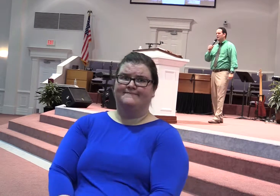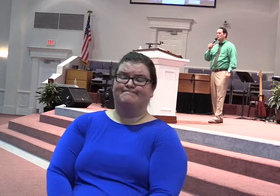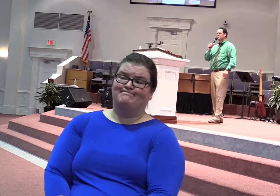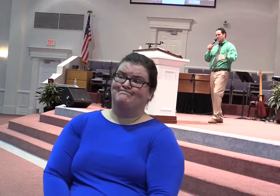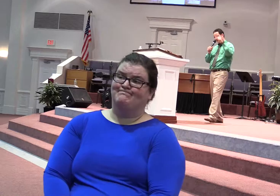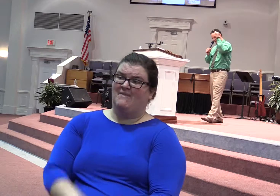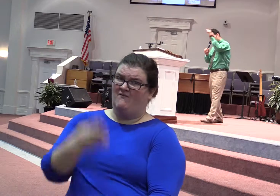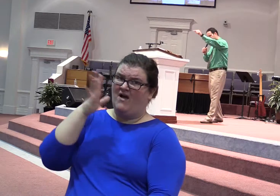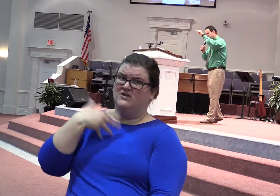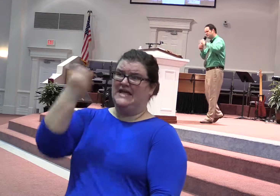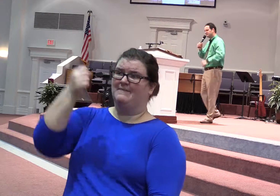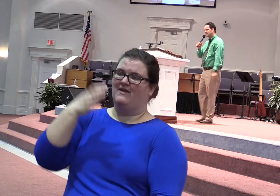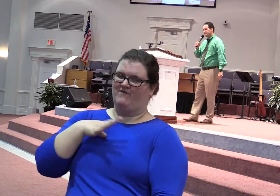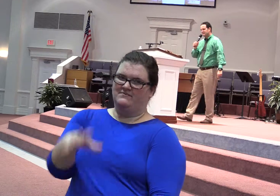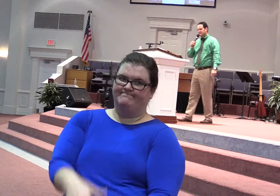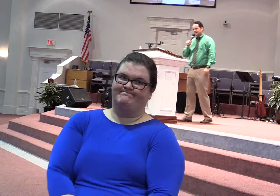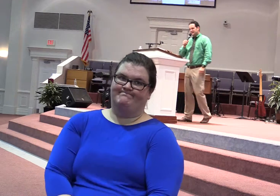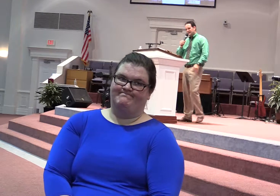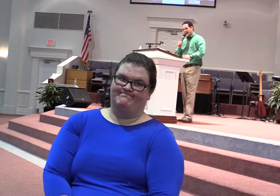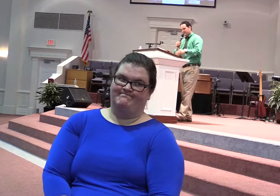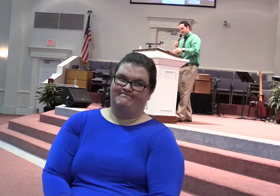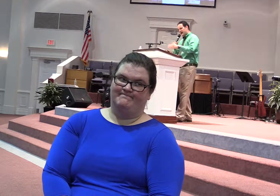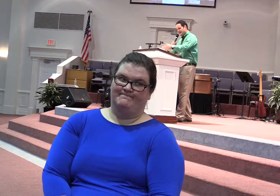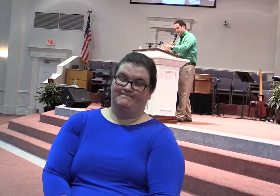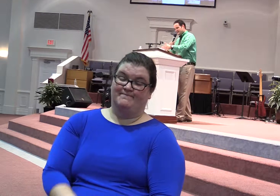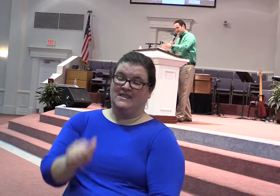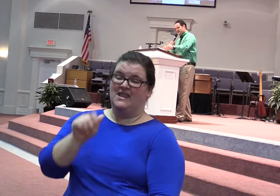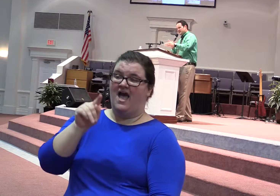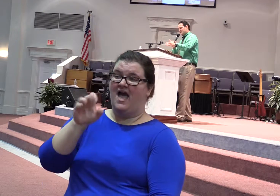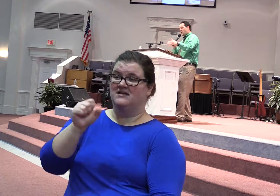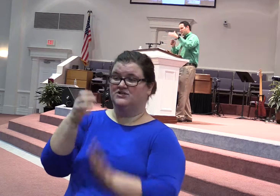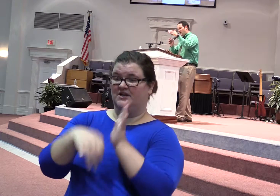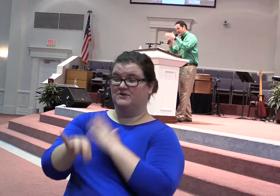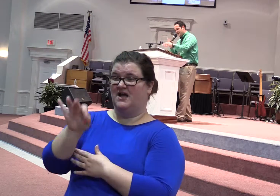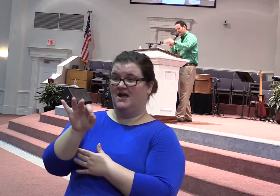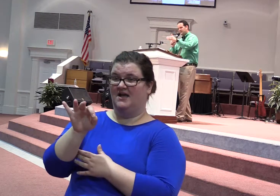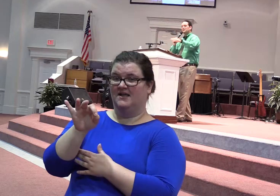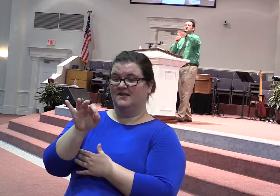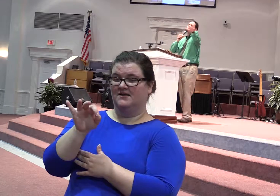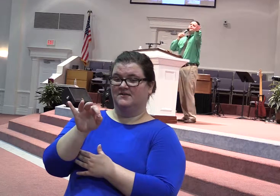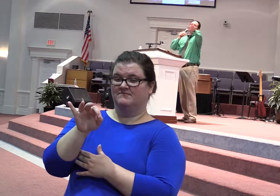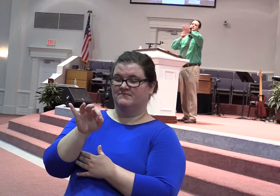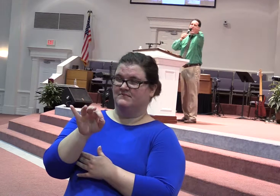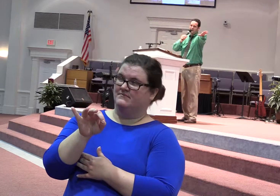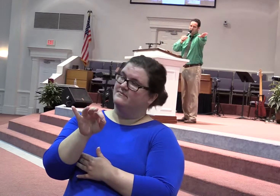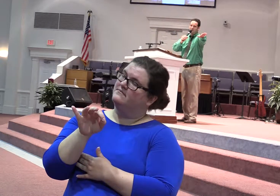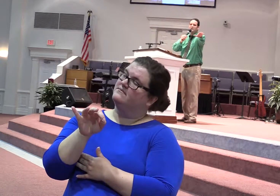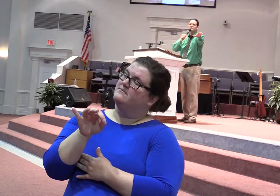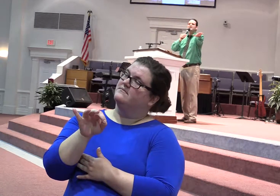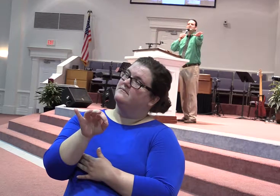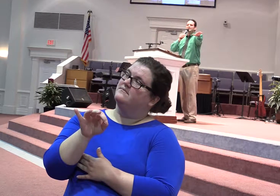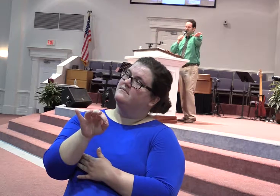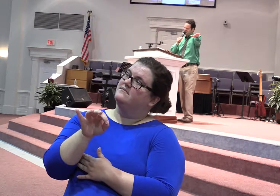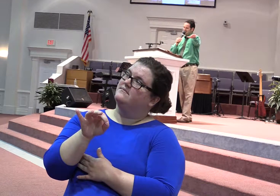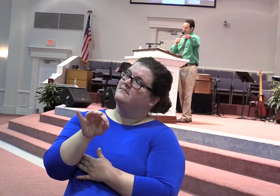right. Hallelujah. For the name of Jesus. Right. In Acts 9, the Lord told Ananias, don't be afraid of Paul,